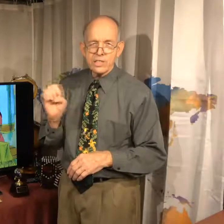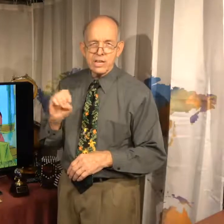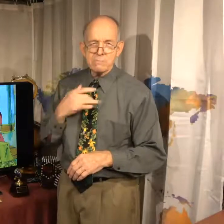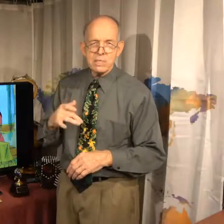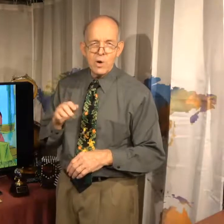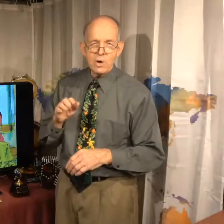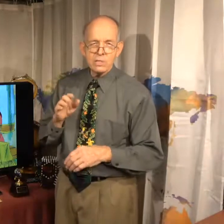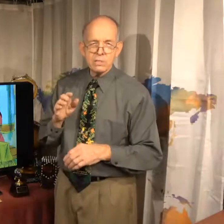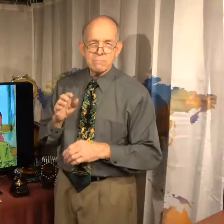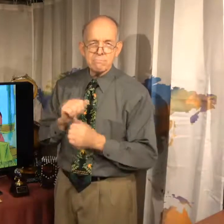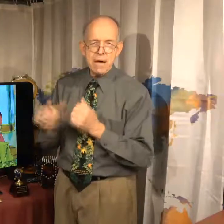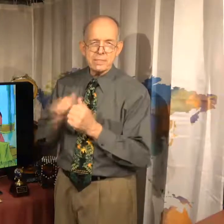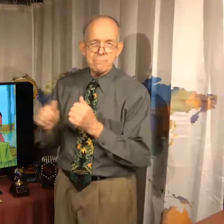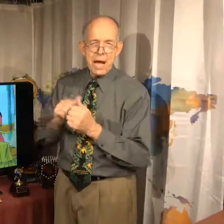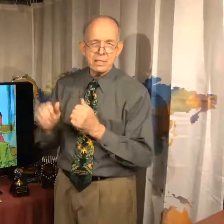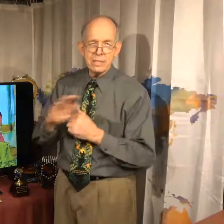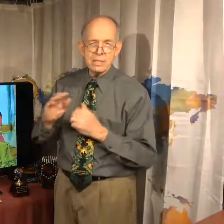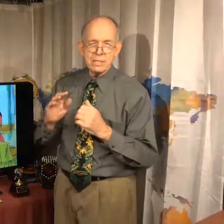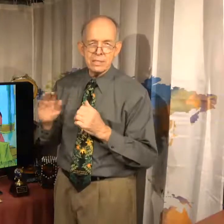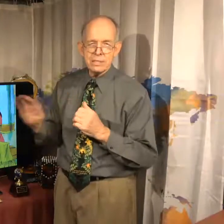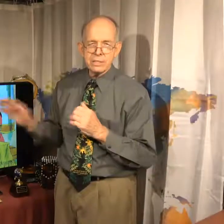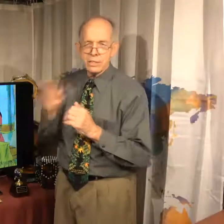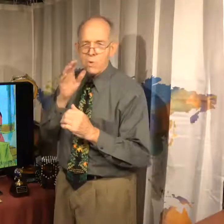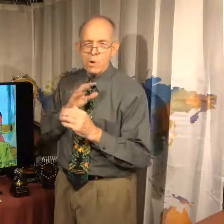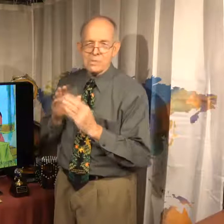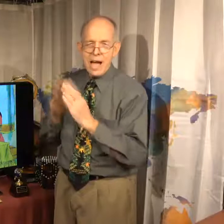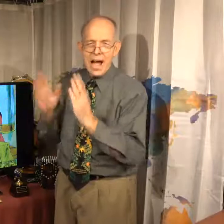Elijah passed by the woman have